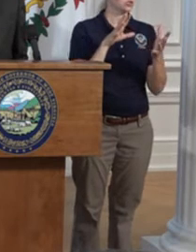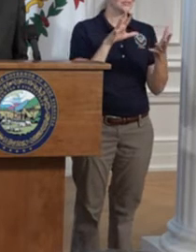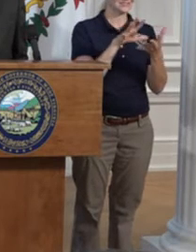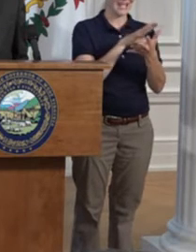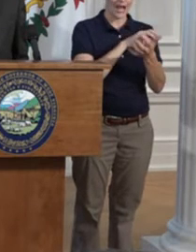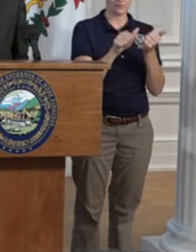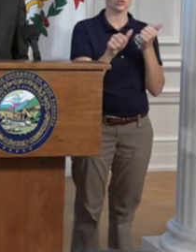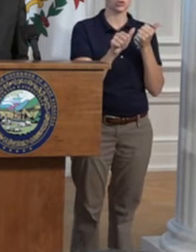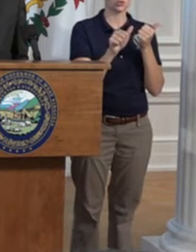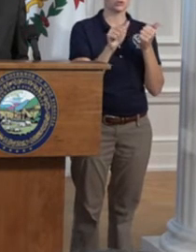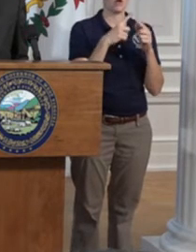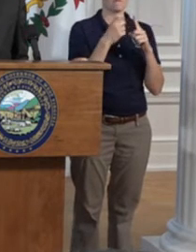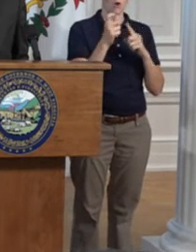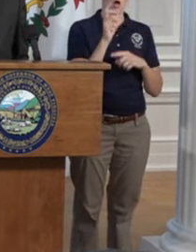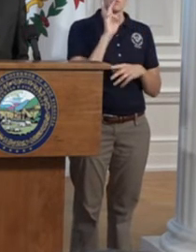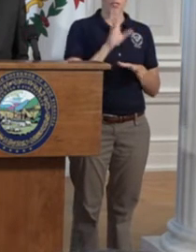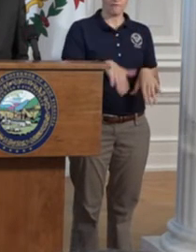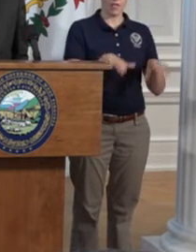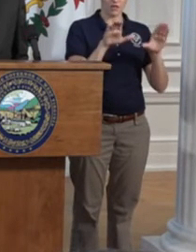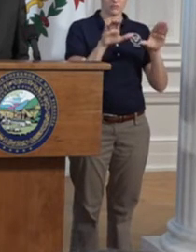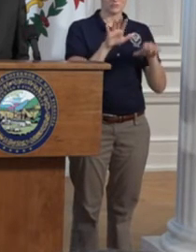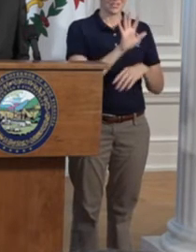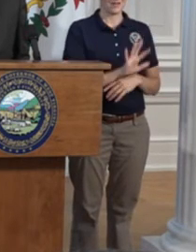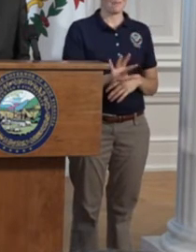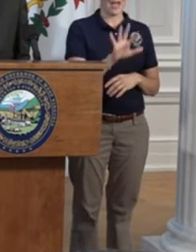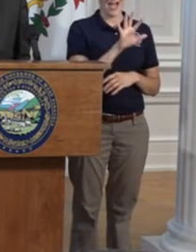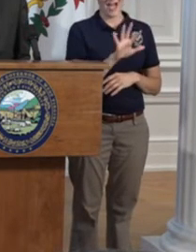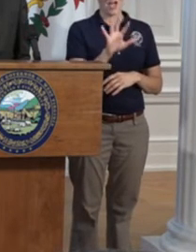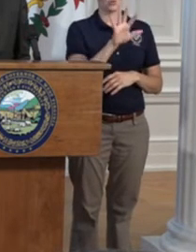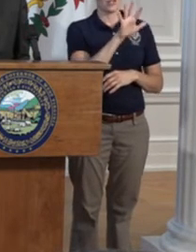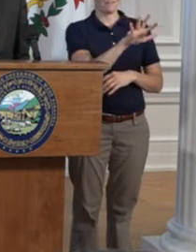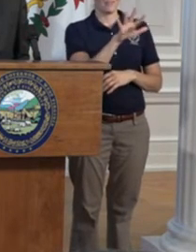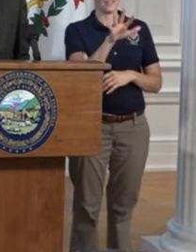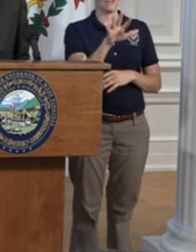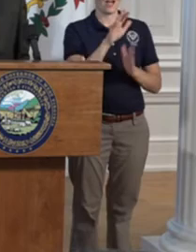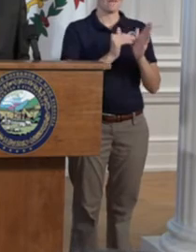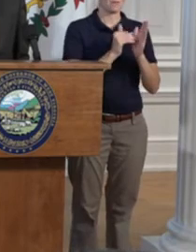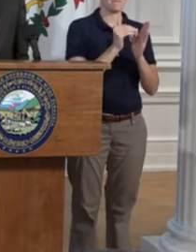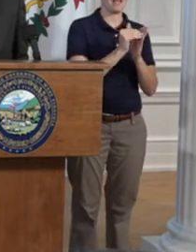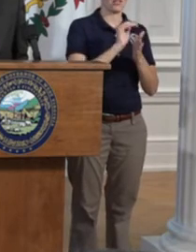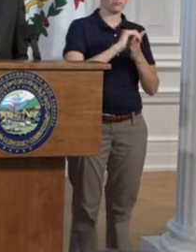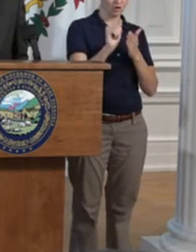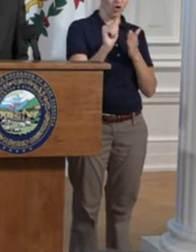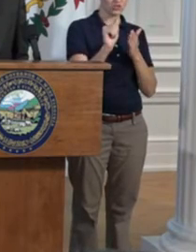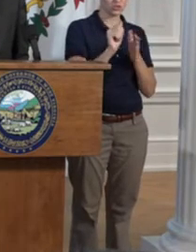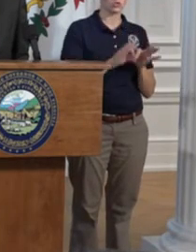flood. About $55 million worth of roadway damage has been identified.